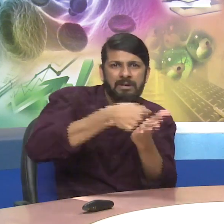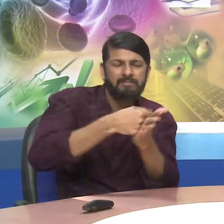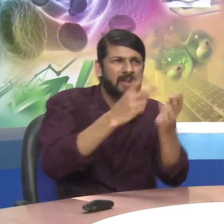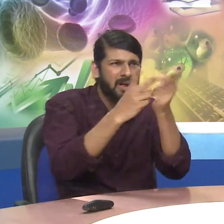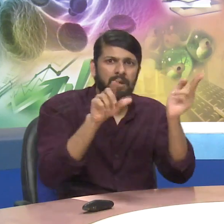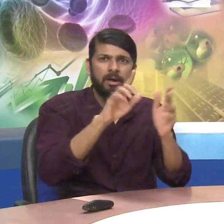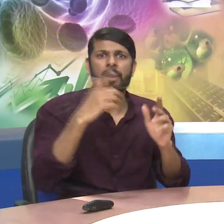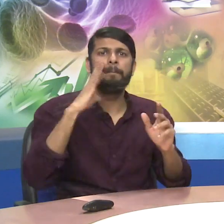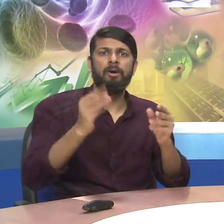Just like